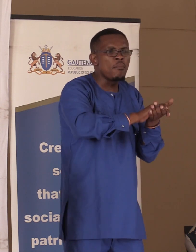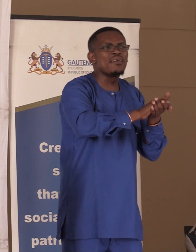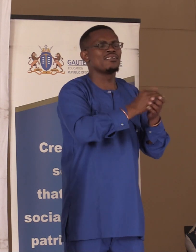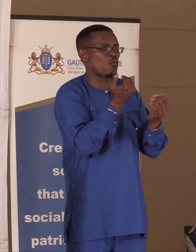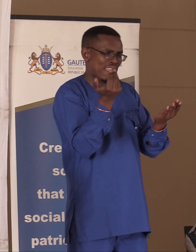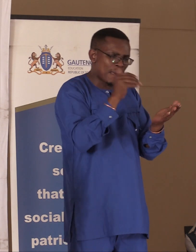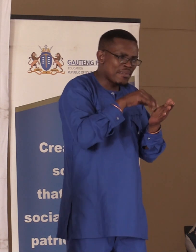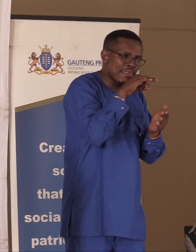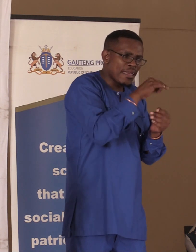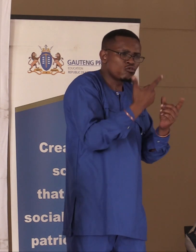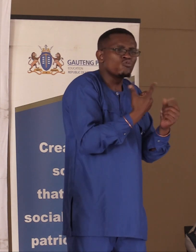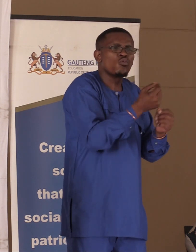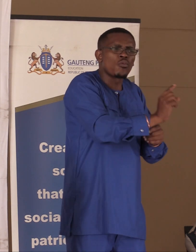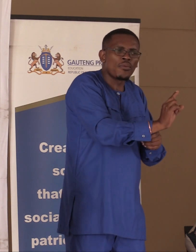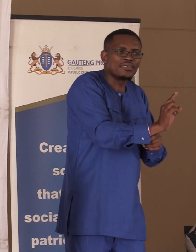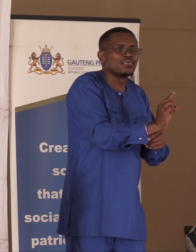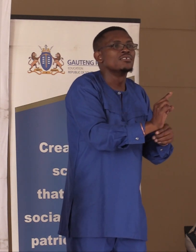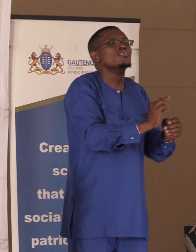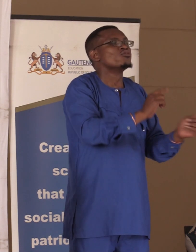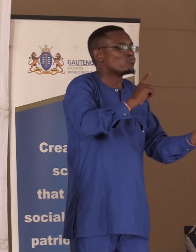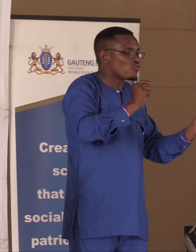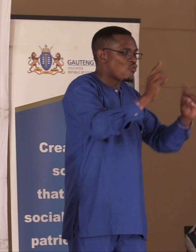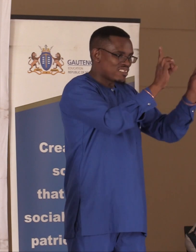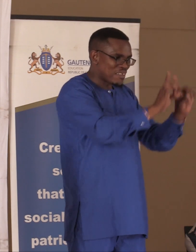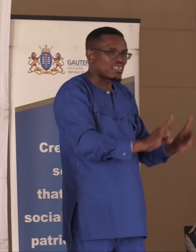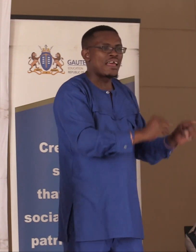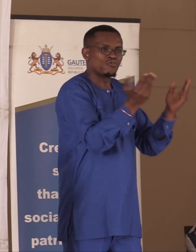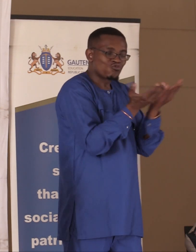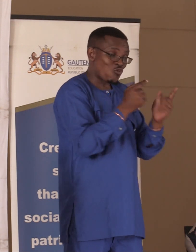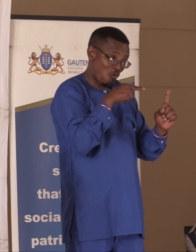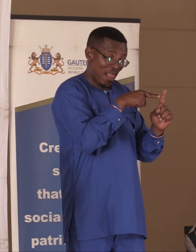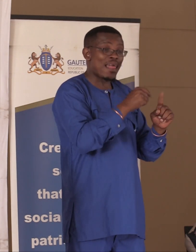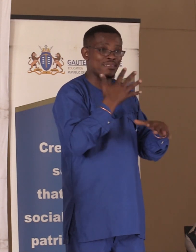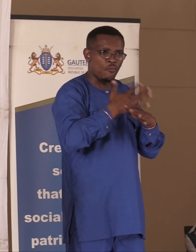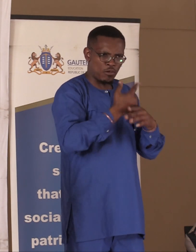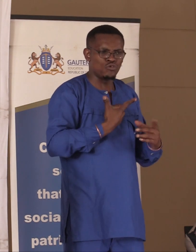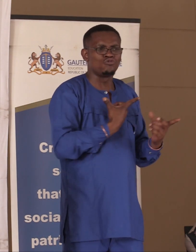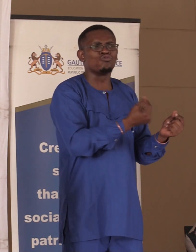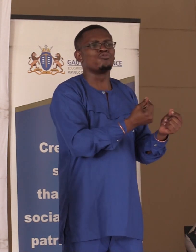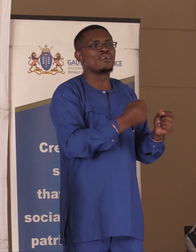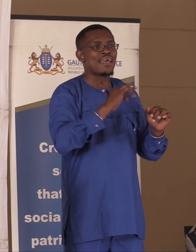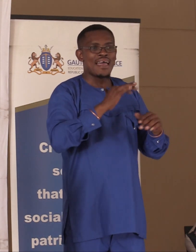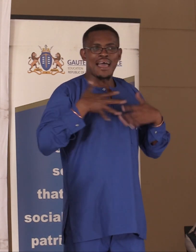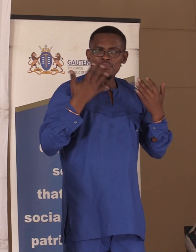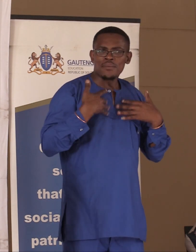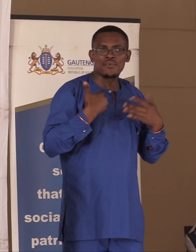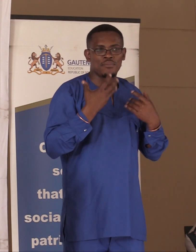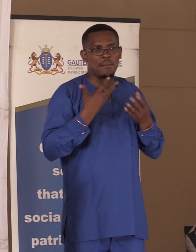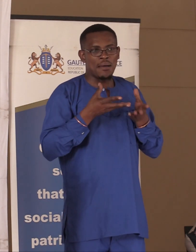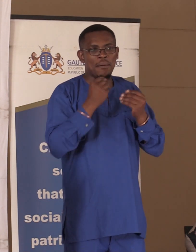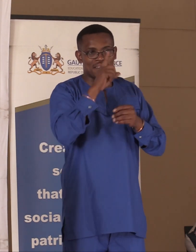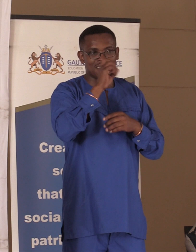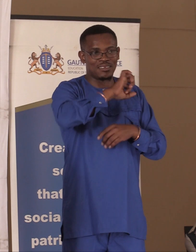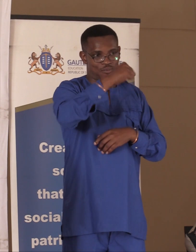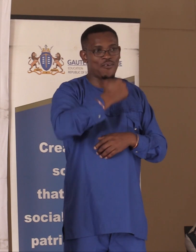coming here to declare it as a school of specialization. We are doing it today. And I'm happy you got my sister. Last time they wanted